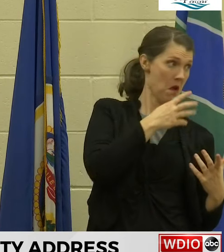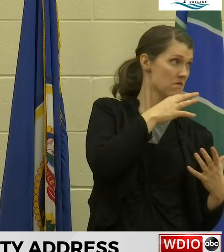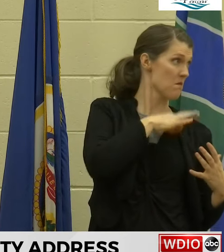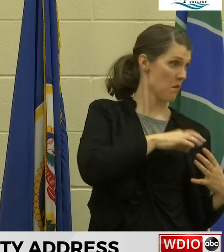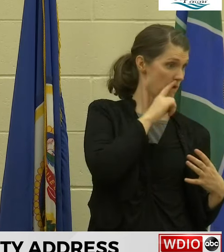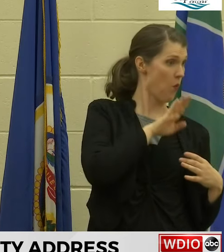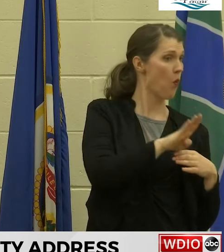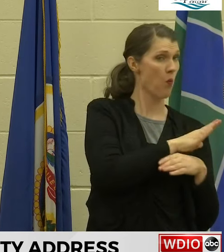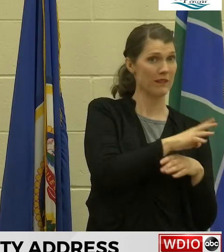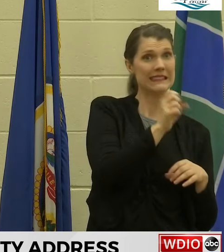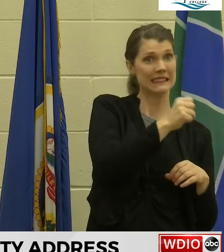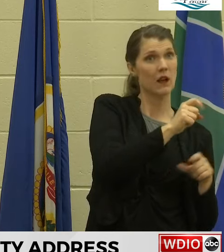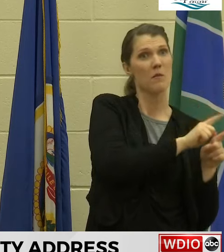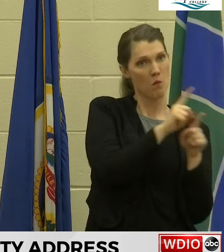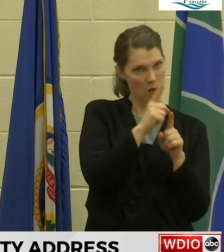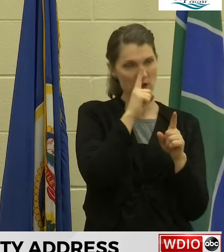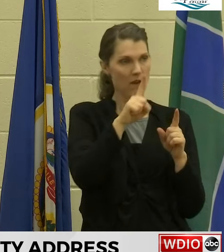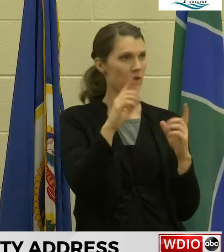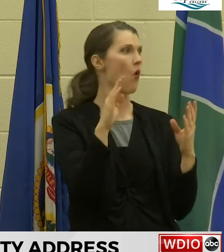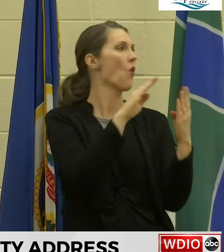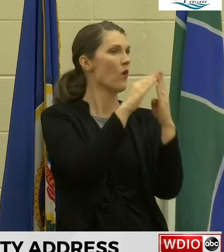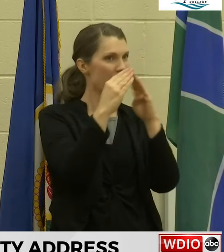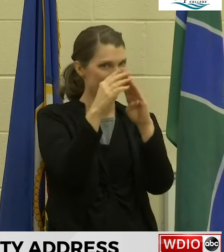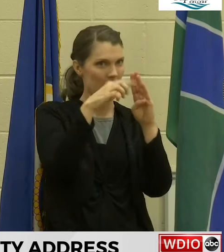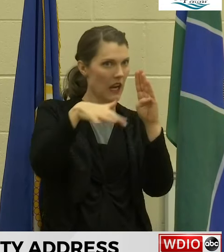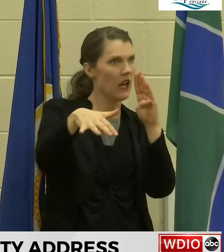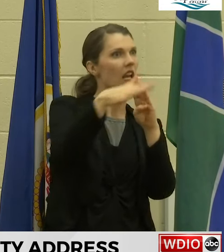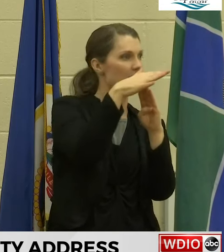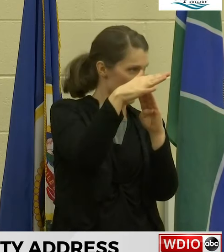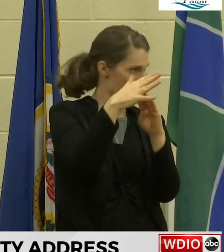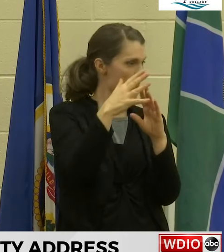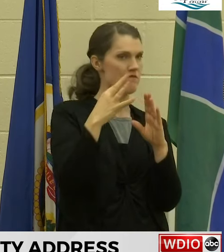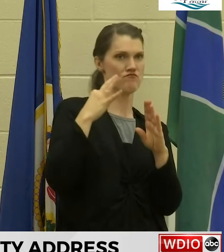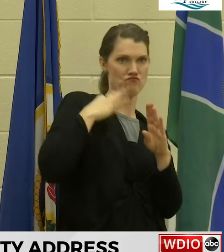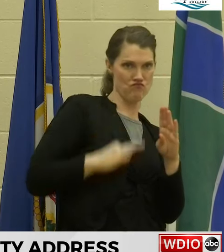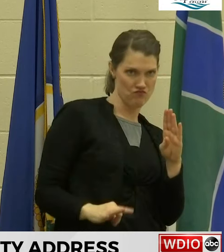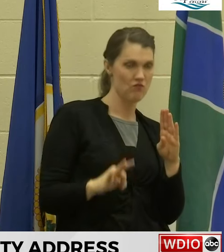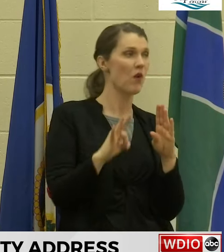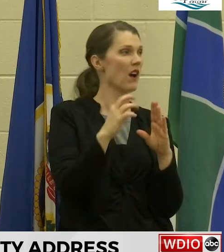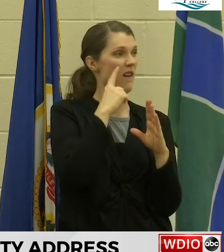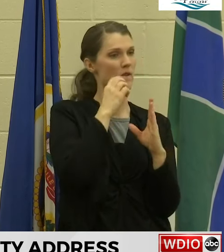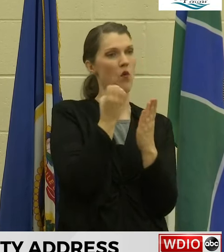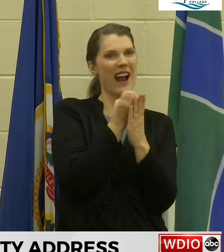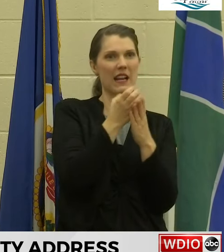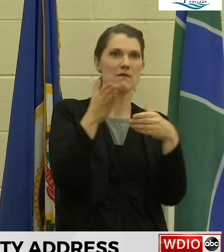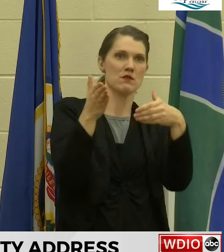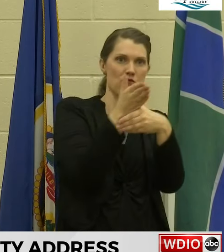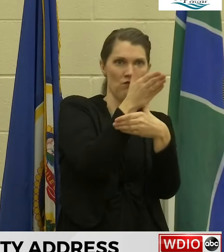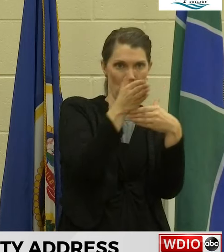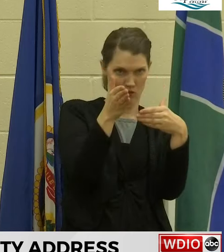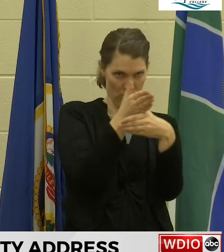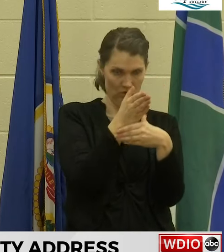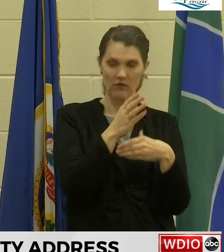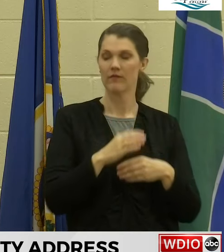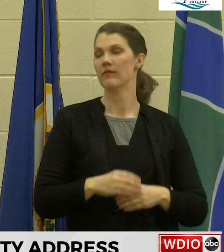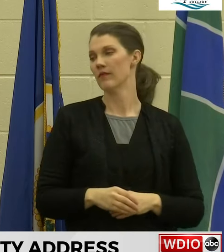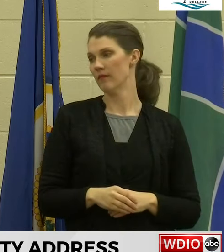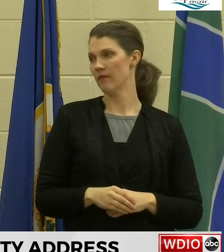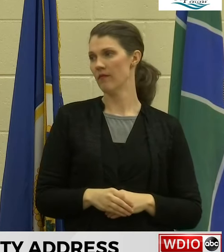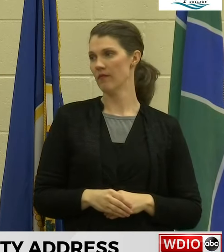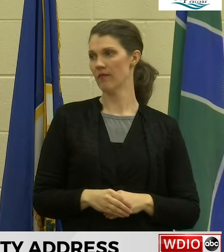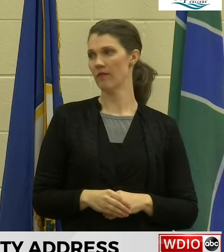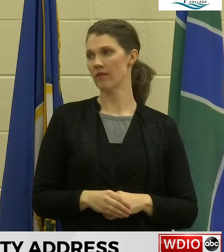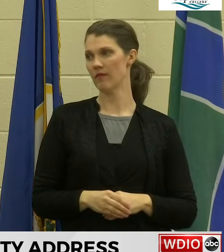priority for their business, as well as the key to building shared economic prosperity across our